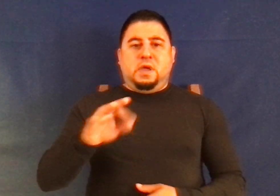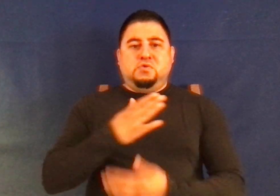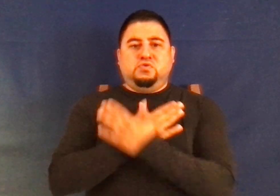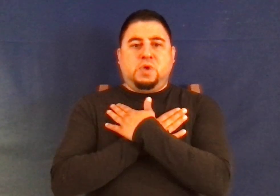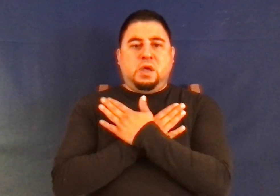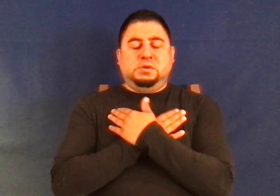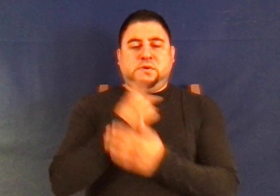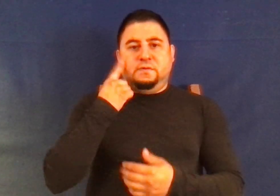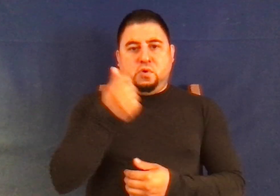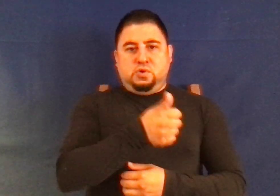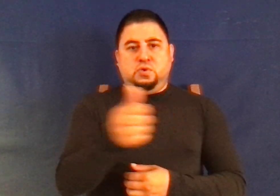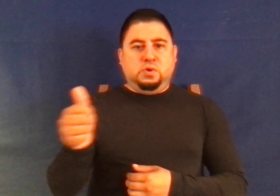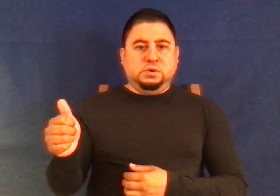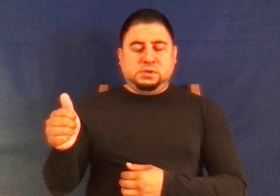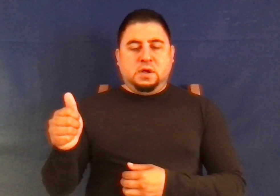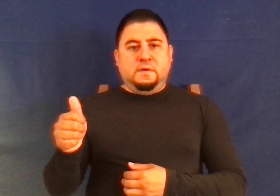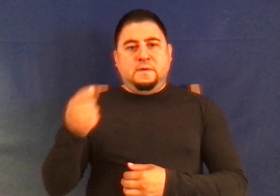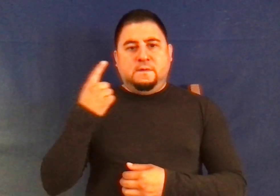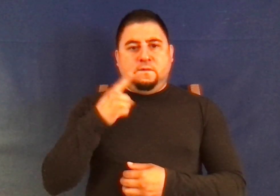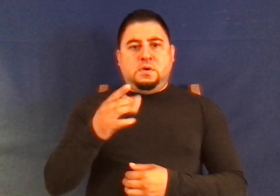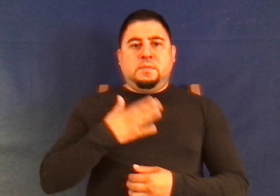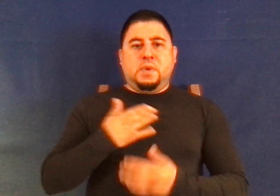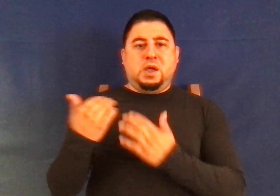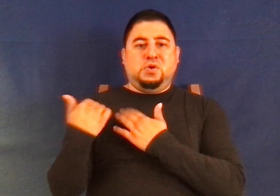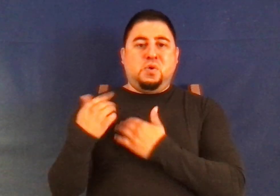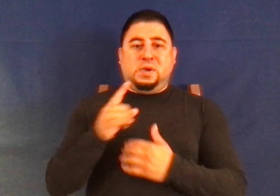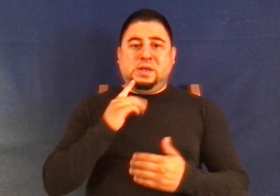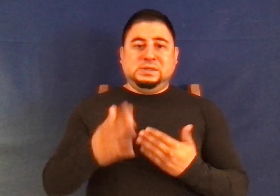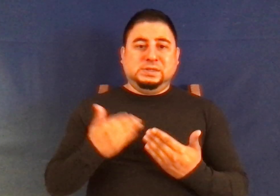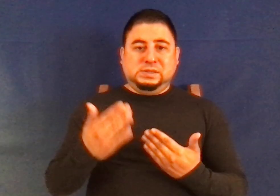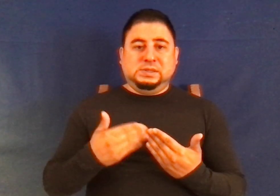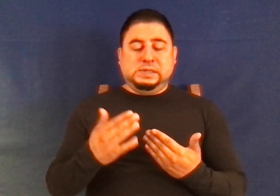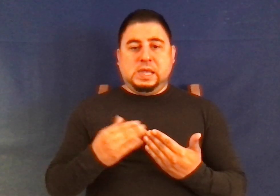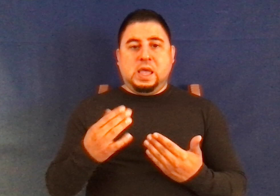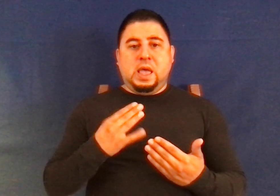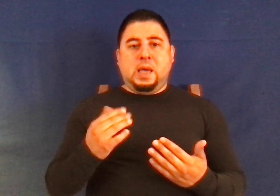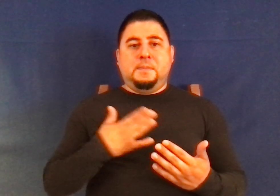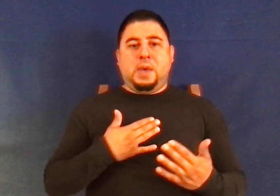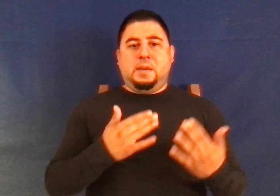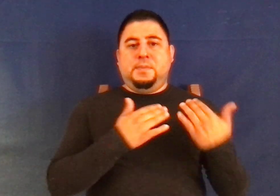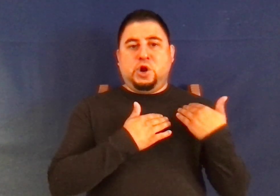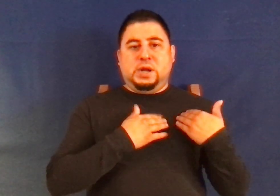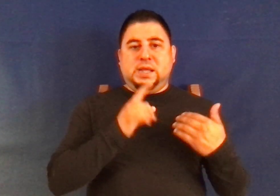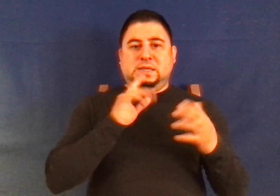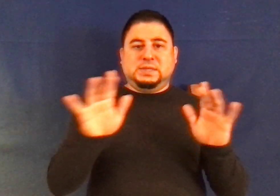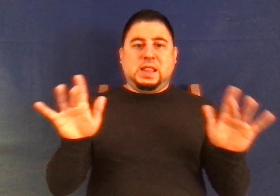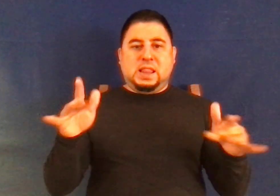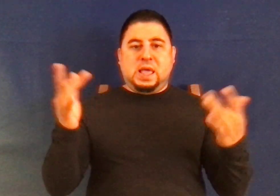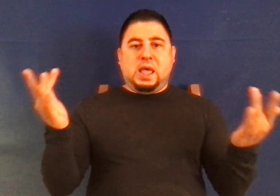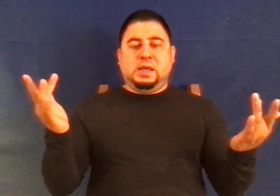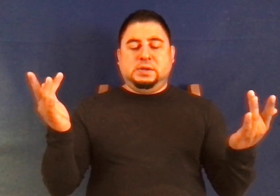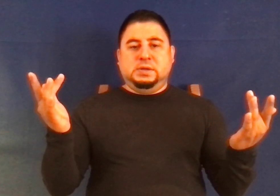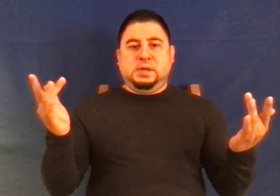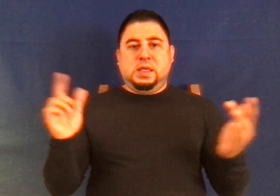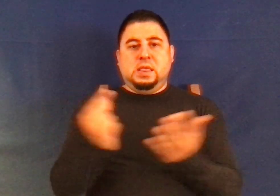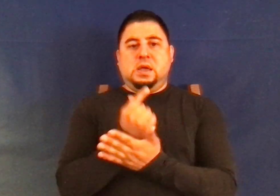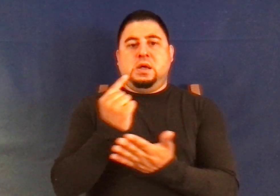yourselves. For my yoke is easy, and my burden light. The Gospel of the